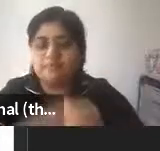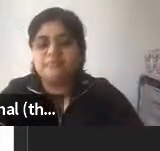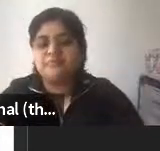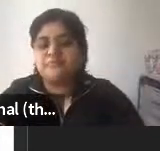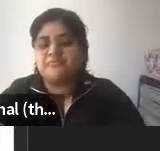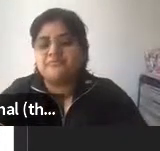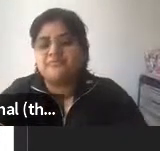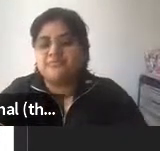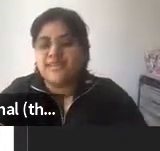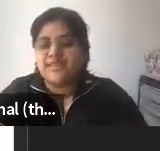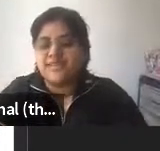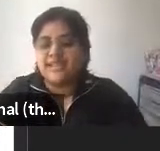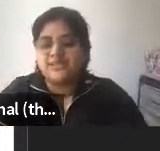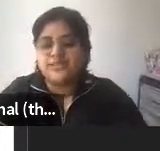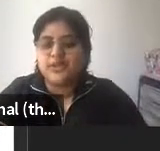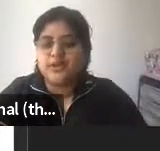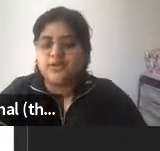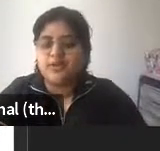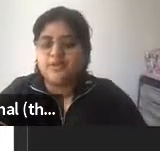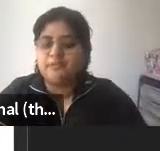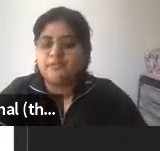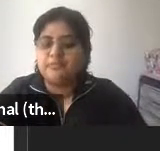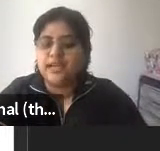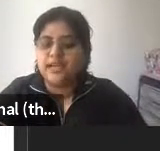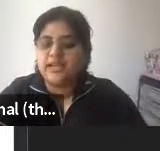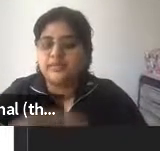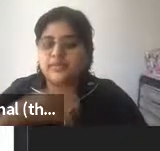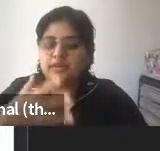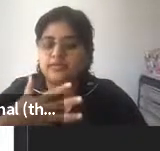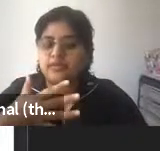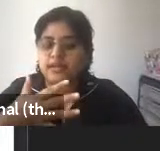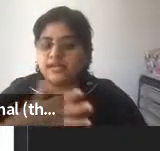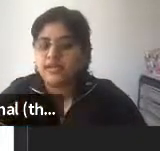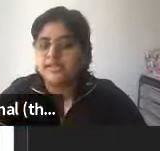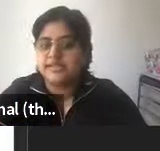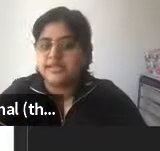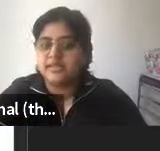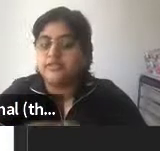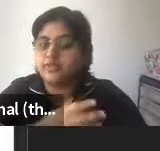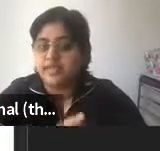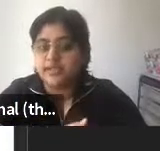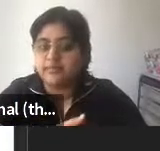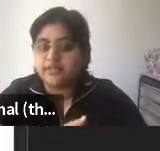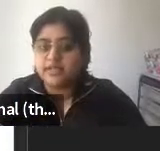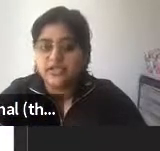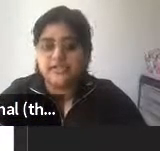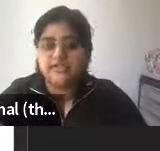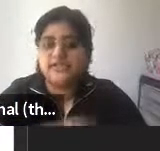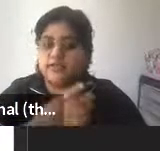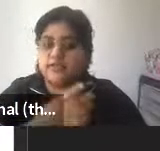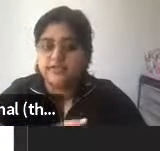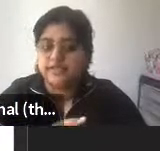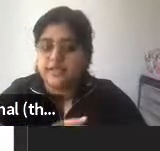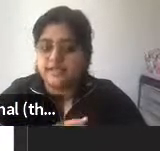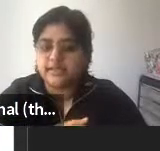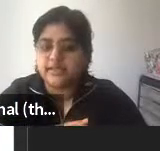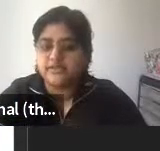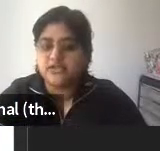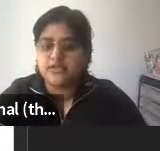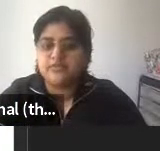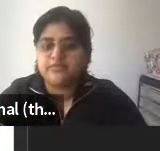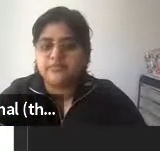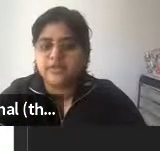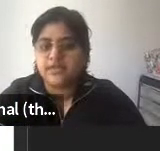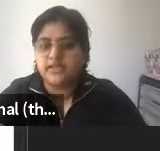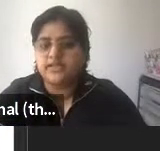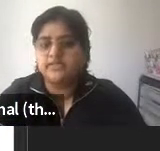for. And so I had to put out a statement saying, like, due to a lack of applications, you know, I've decided to cancel